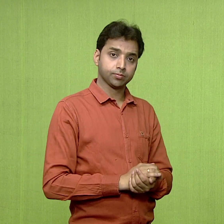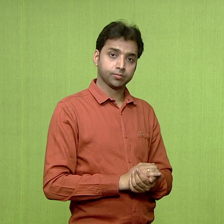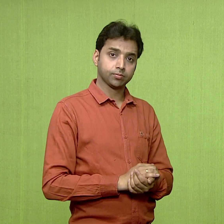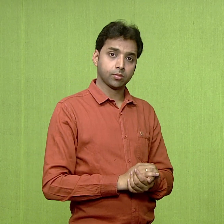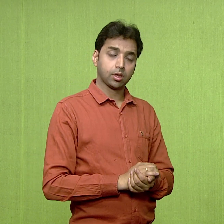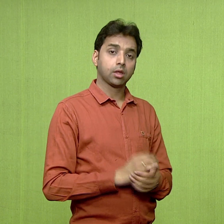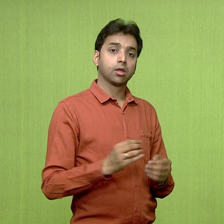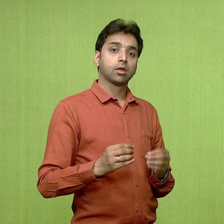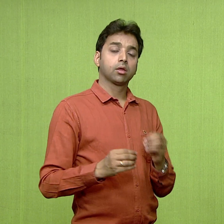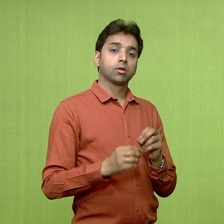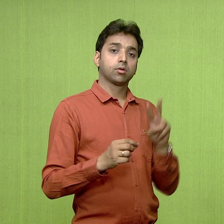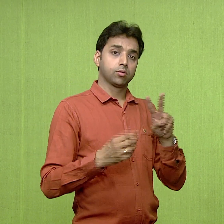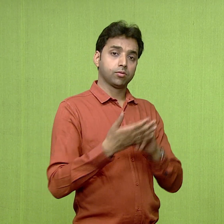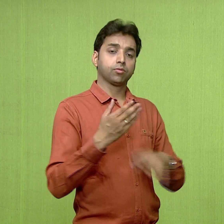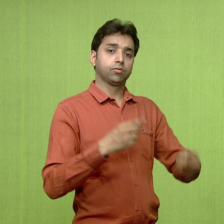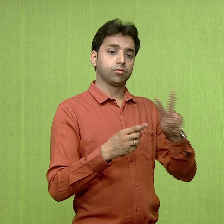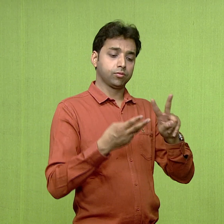gave Vedic knowledge